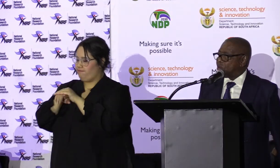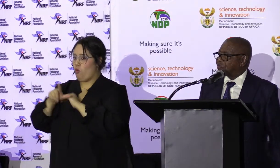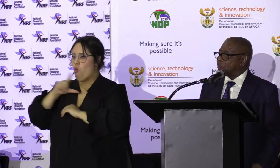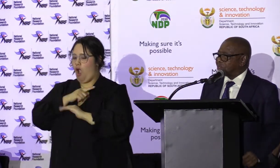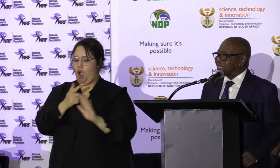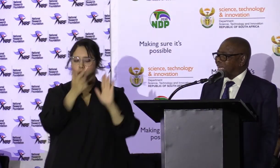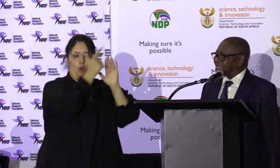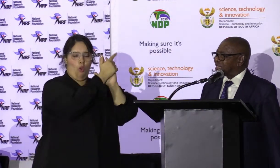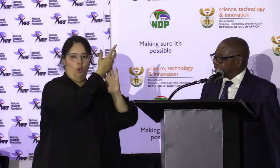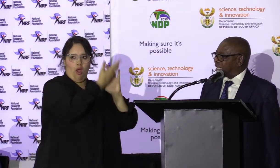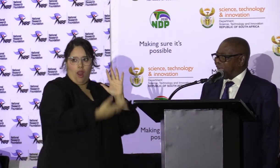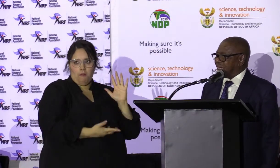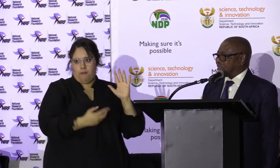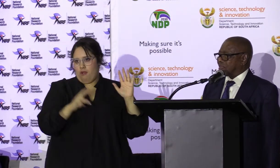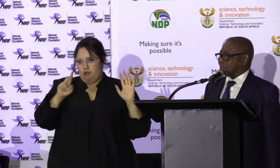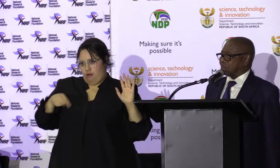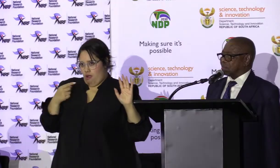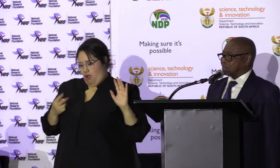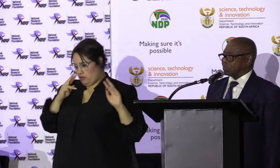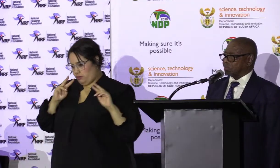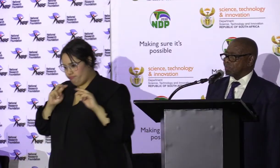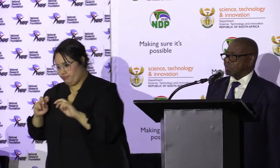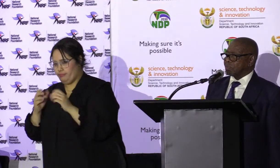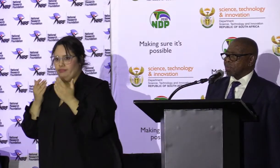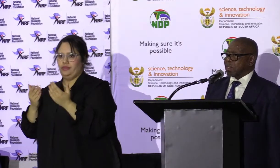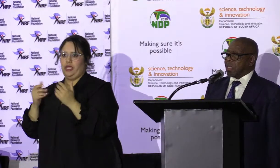law from studying science.